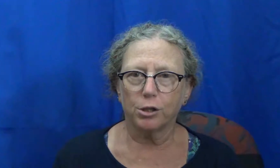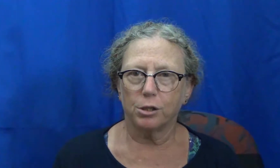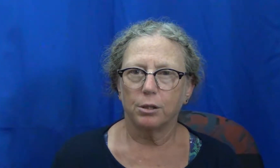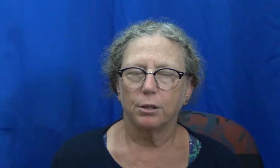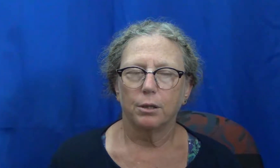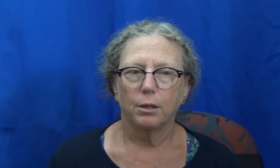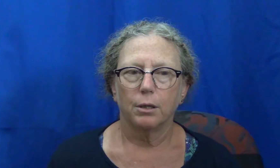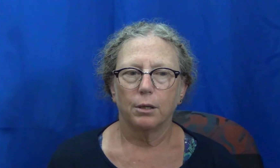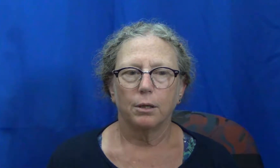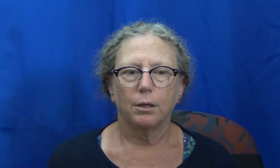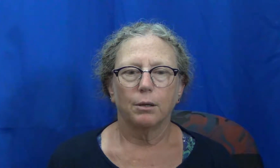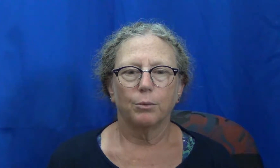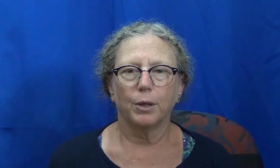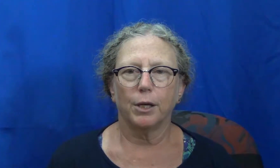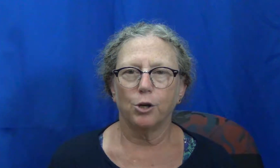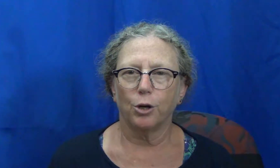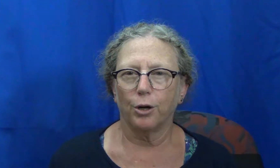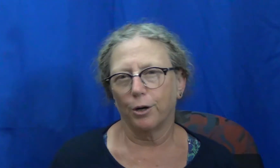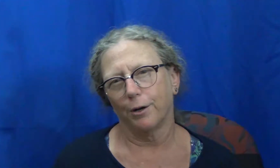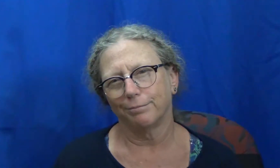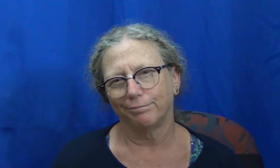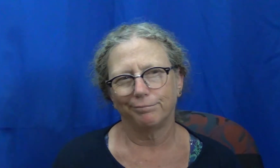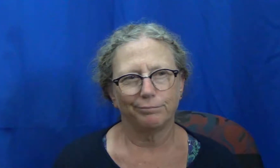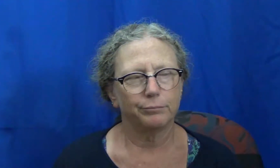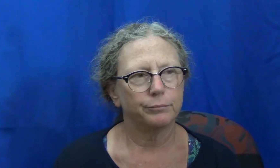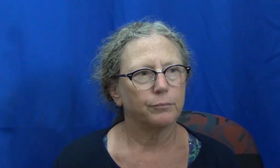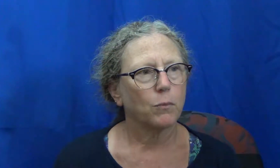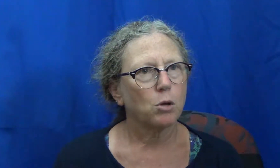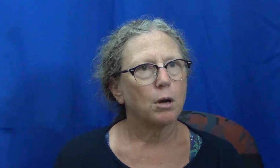Looks really good on her.